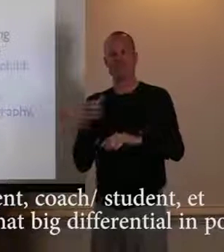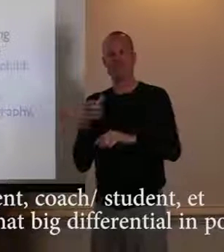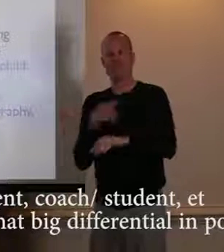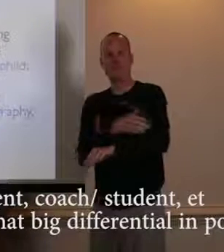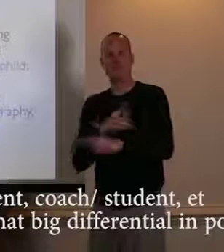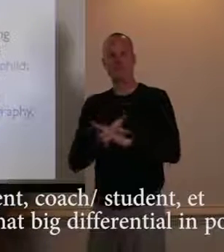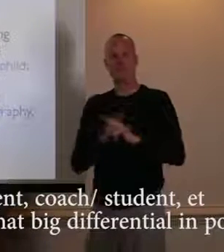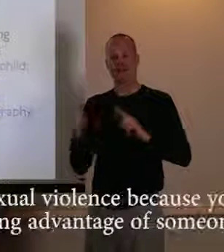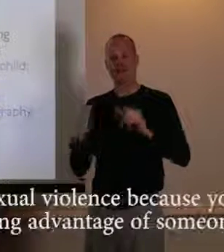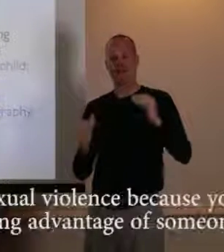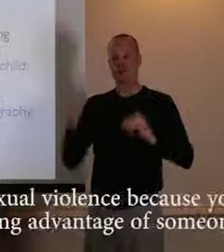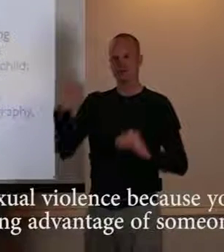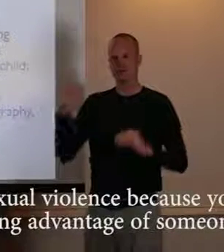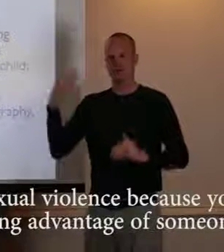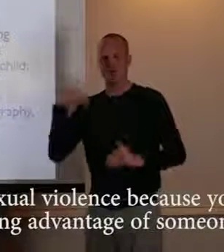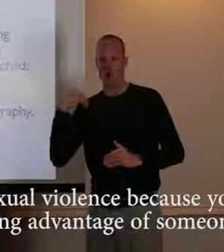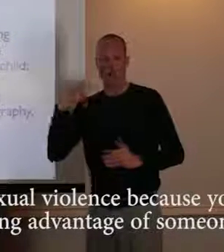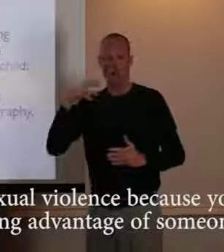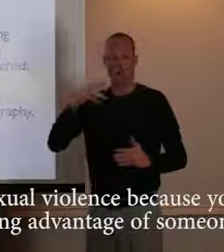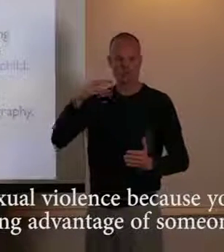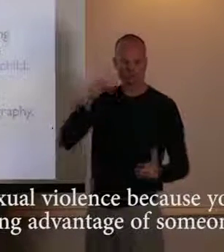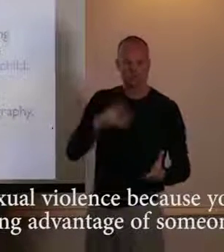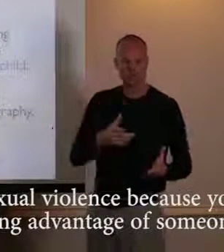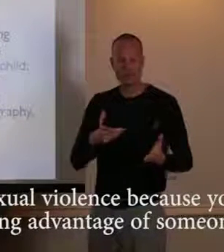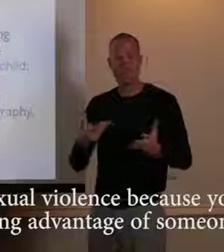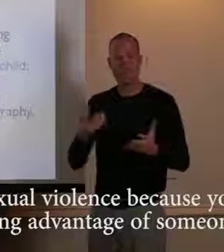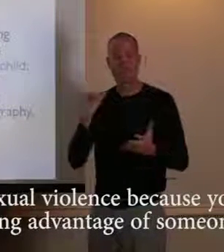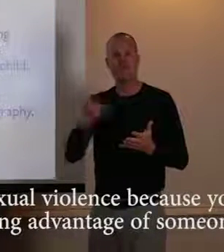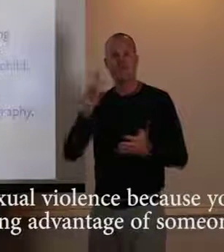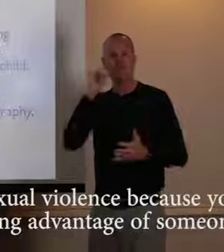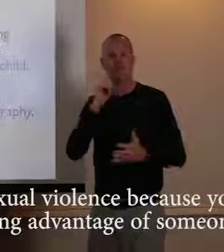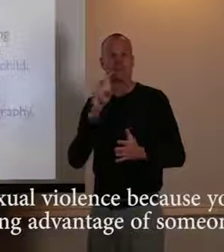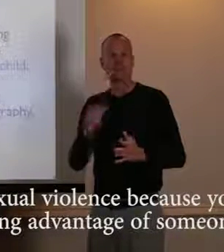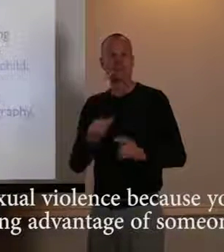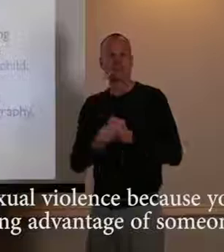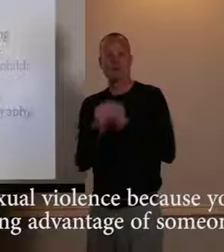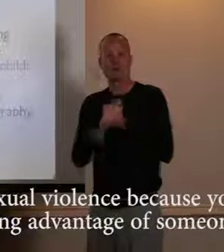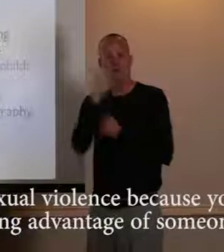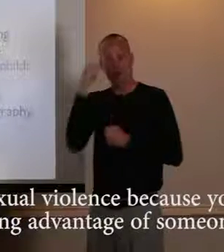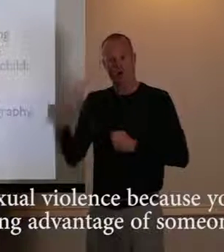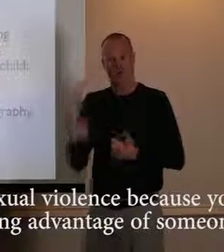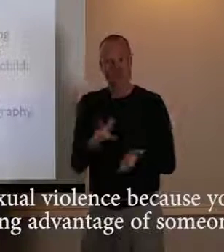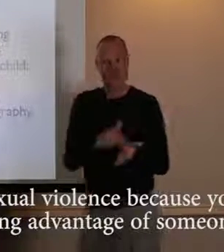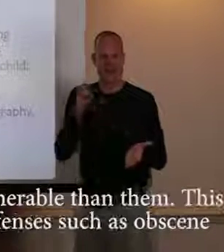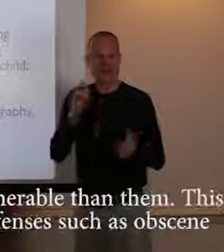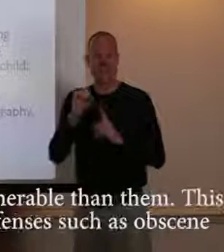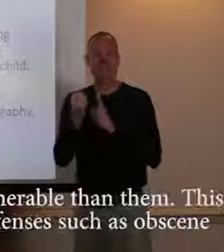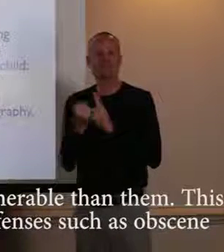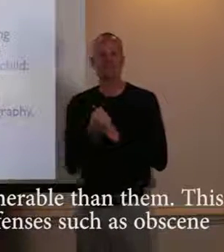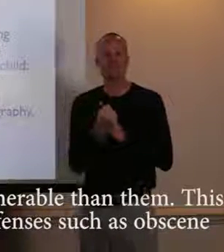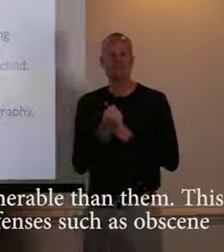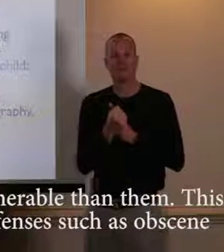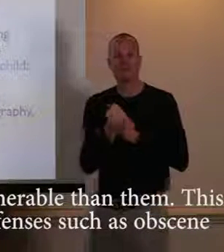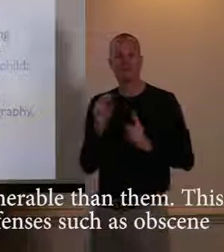in power, you kind of have a risk for sexual violence because you have the risk of someone taking advantage of someone who is perceived as more vulnerable than